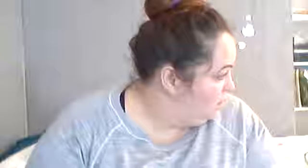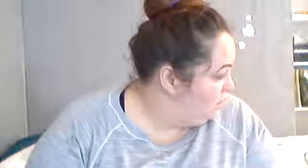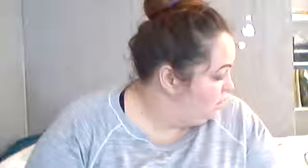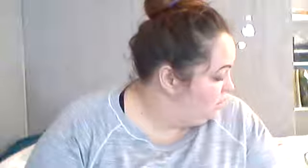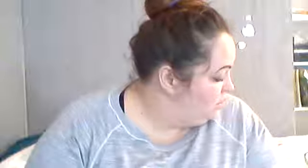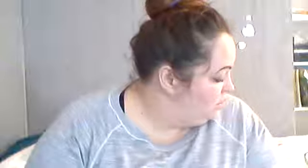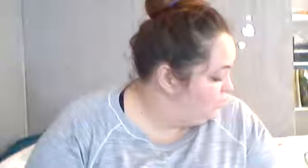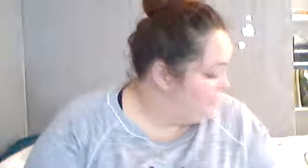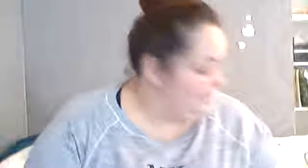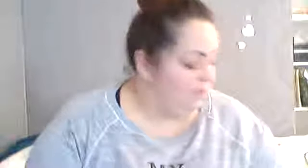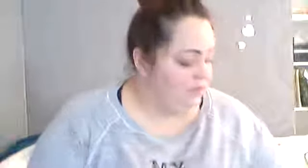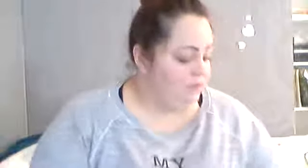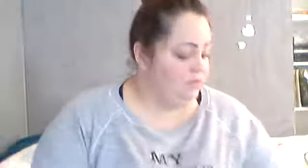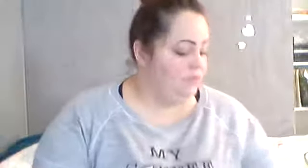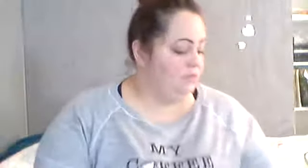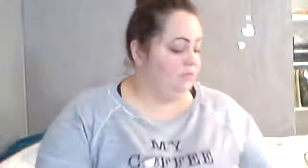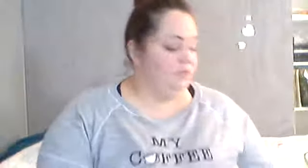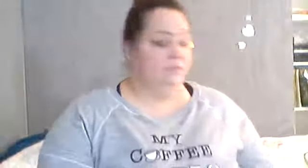Oh, shoot, buddy. Oh, shoot.